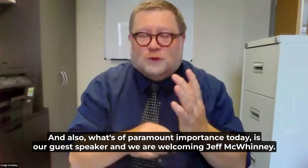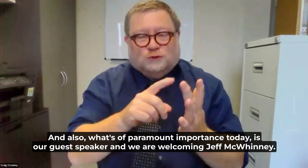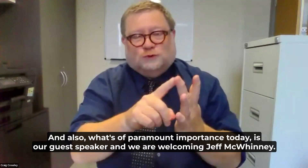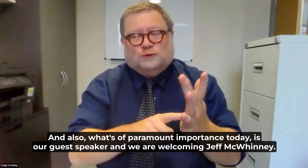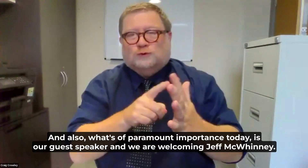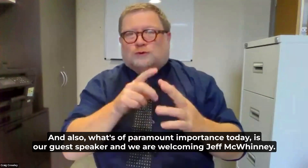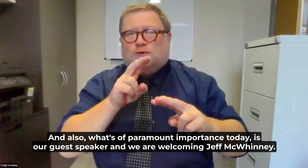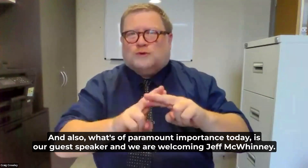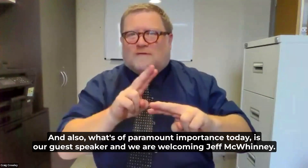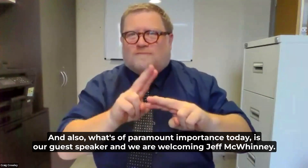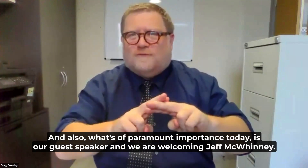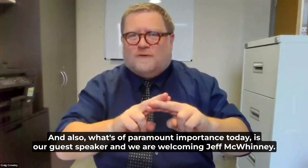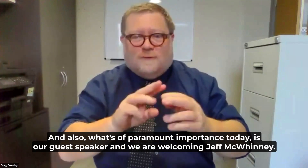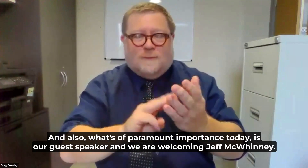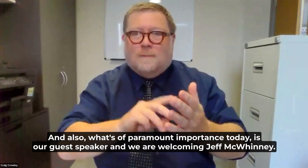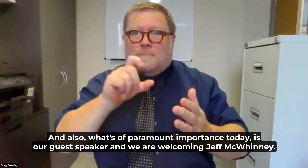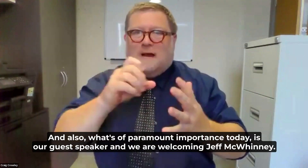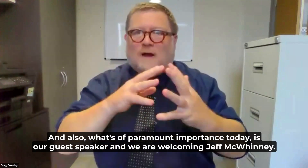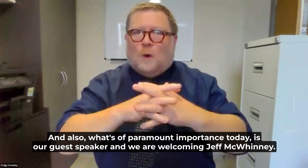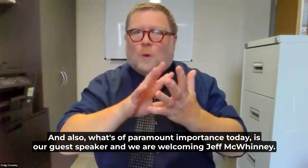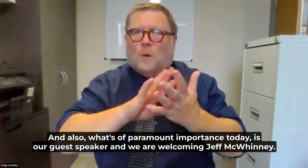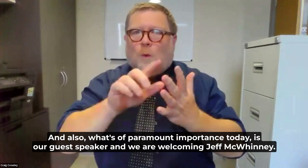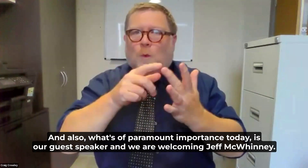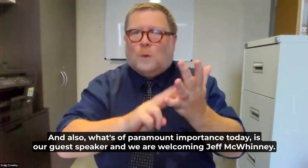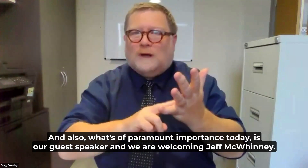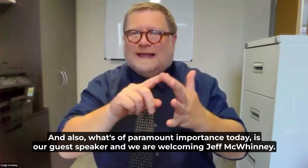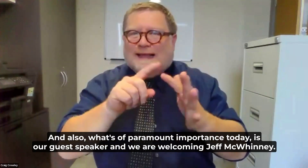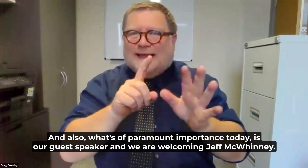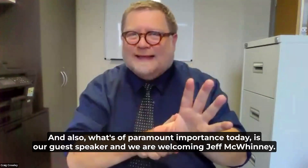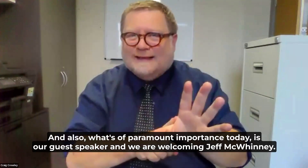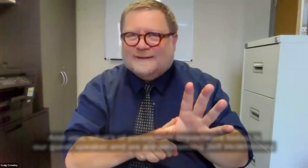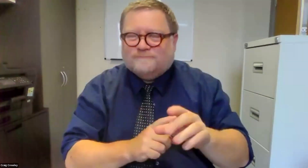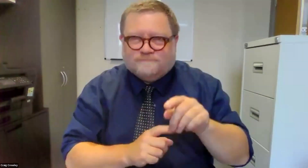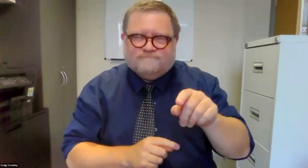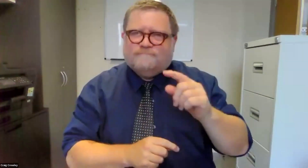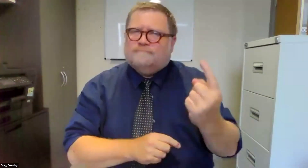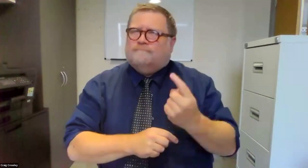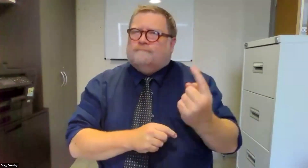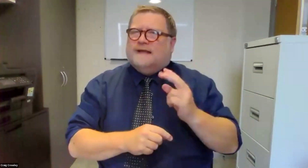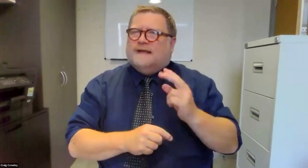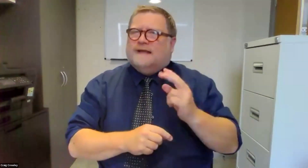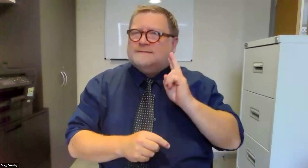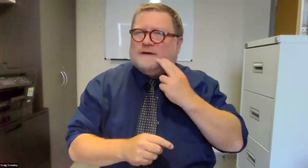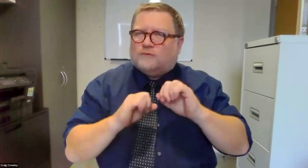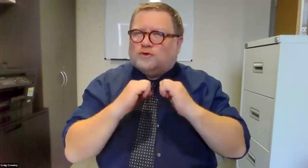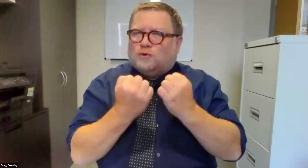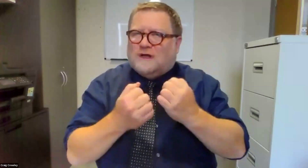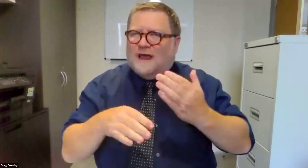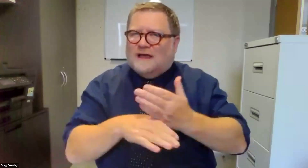speaker. And we are welcoming Jeff McWhinney.